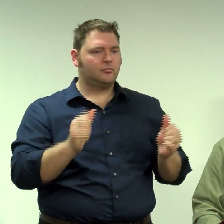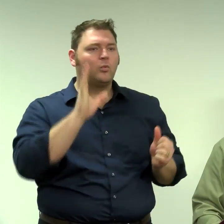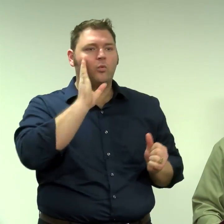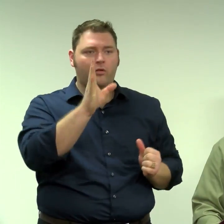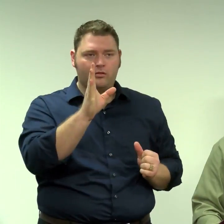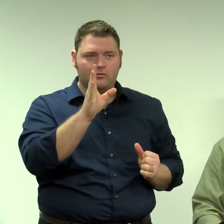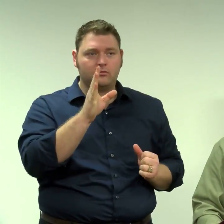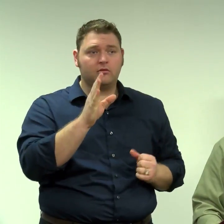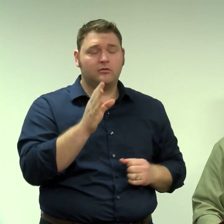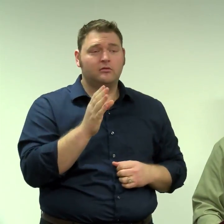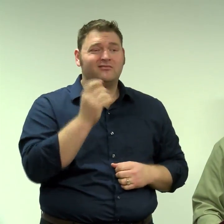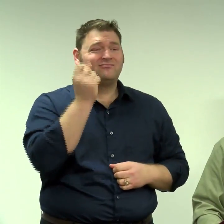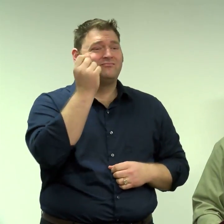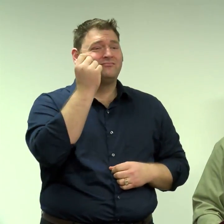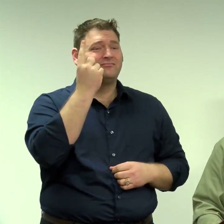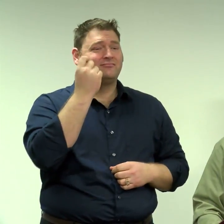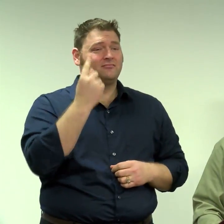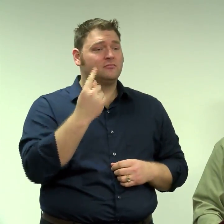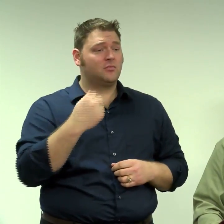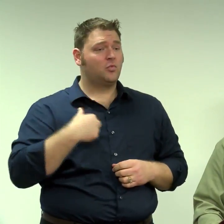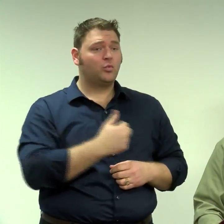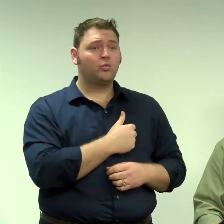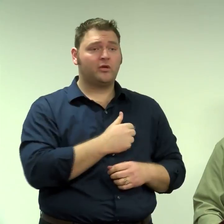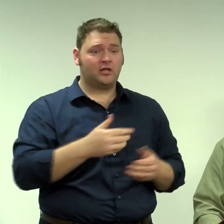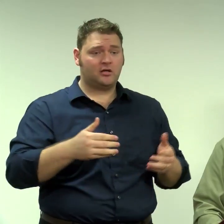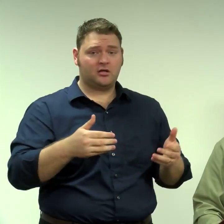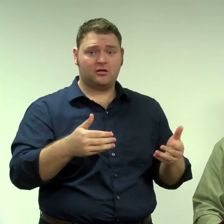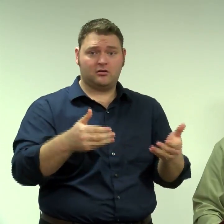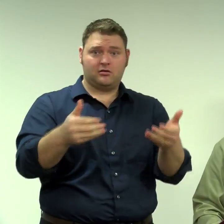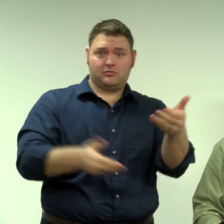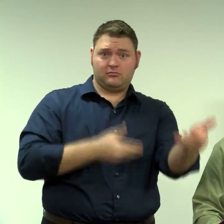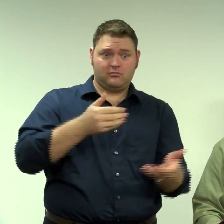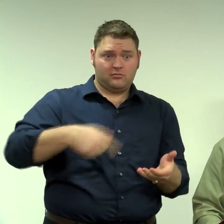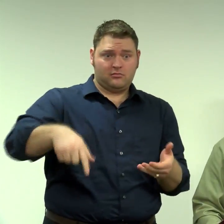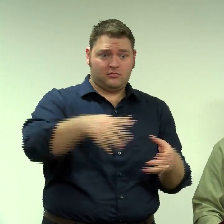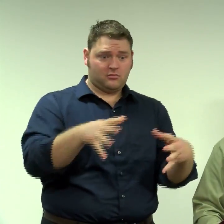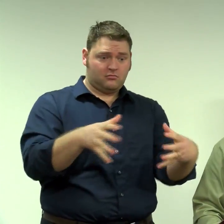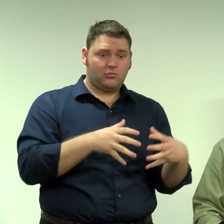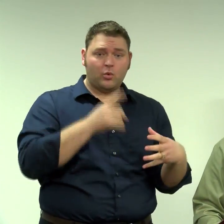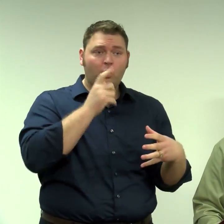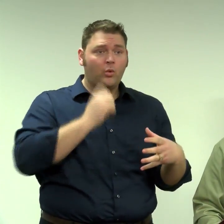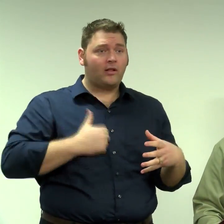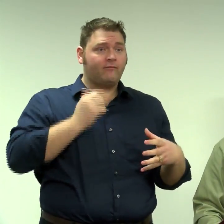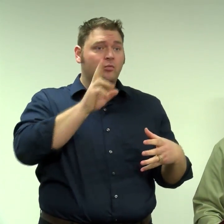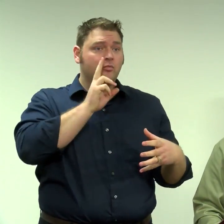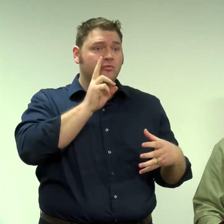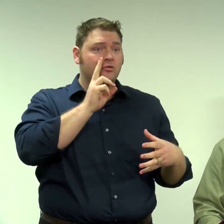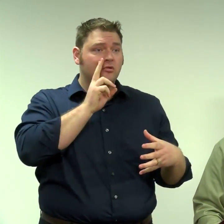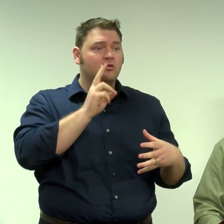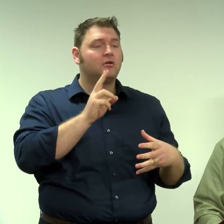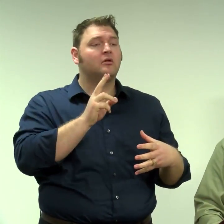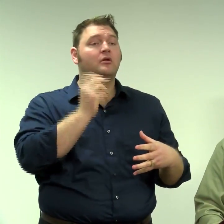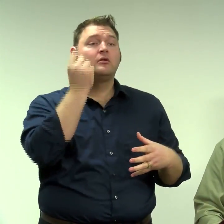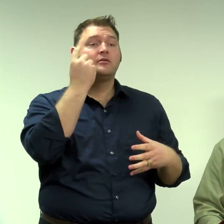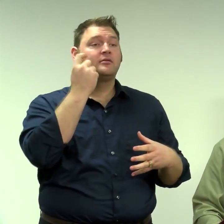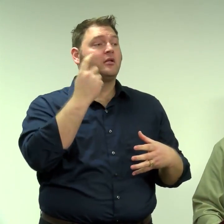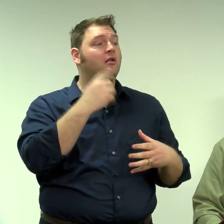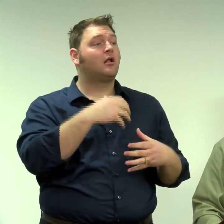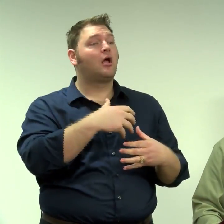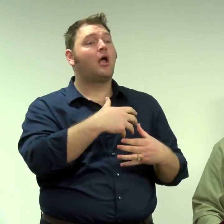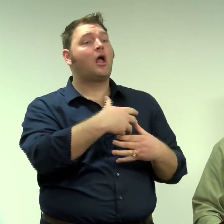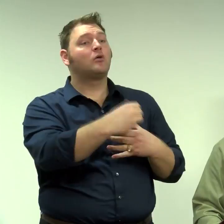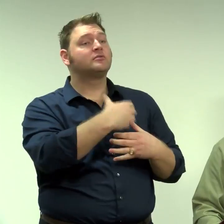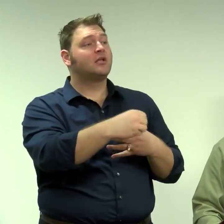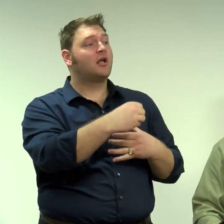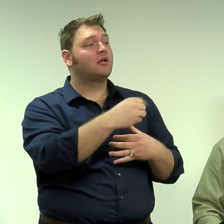that not only are we providing shelter for Houstonians, but we are also providing shelters for people who are coming outside the city